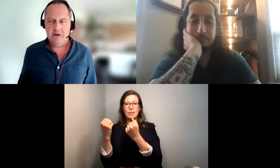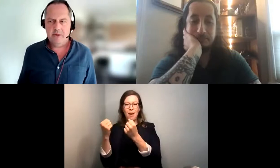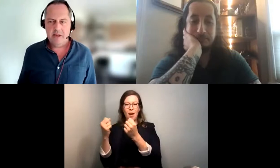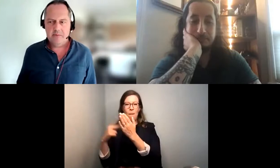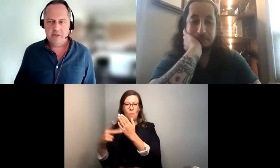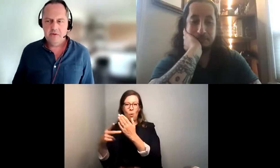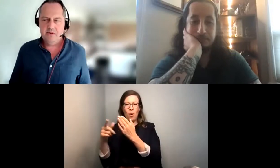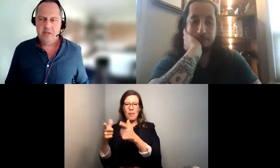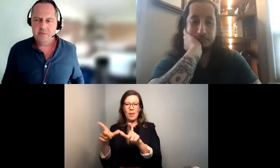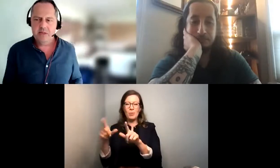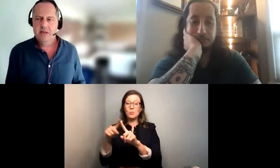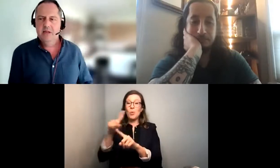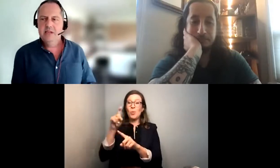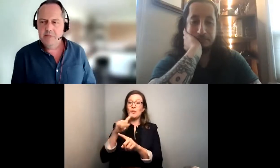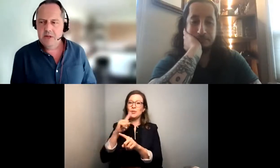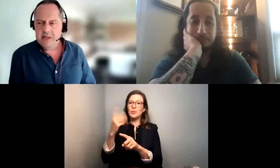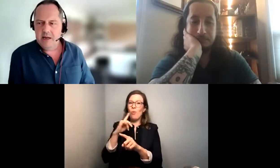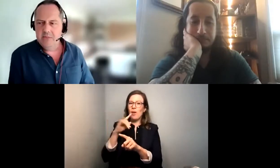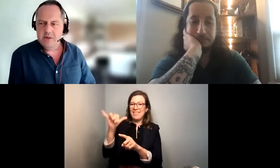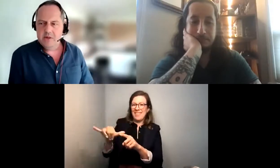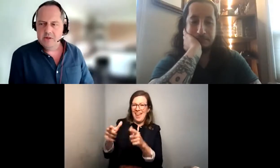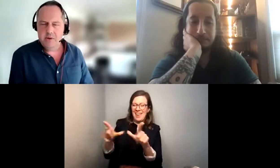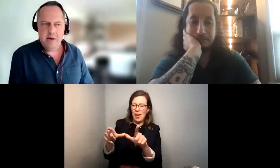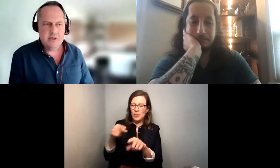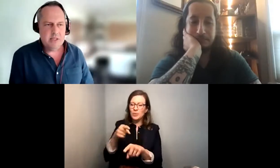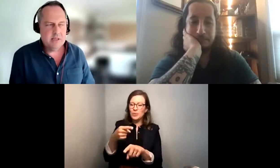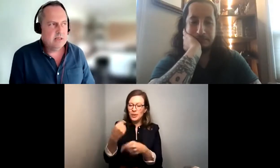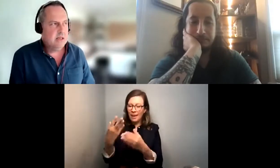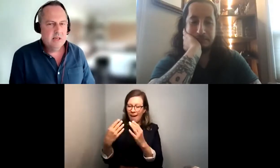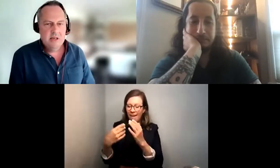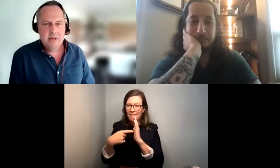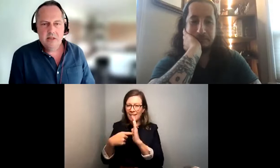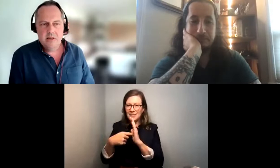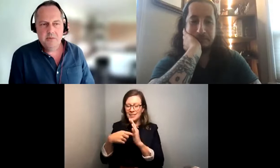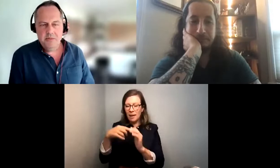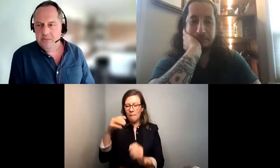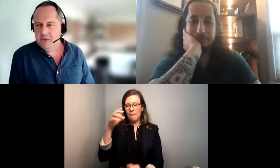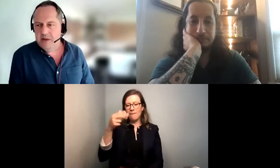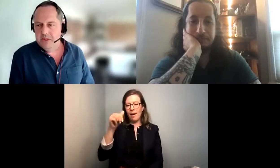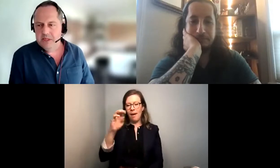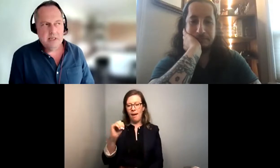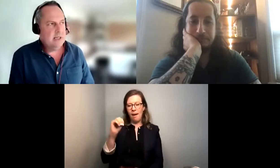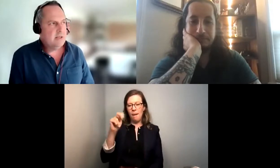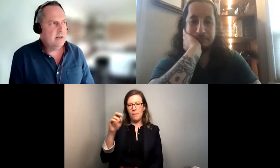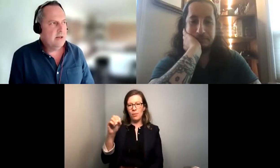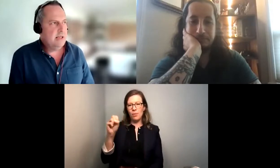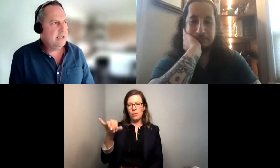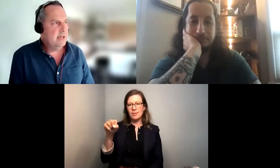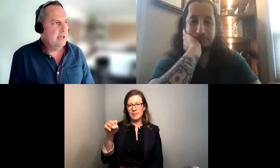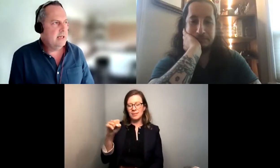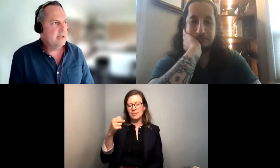sign programming language? You said something similar to Hamburg, so Hamnesis. The problem with Hamnesis is